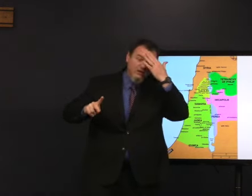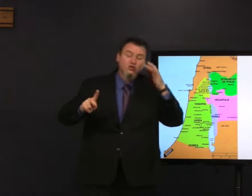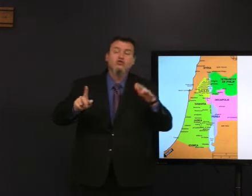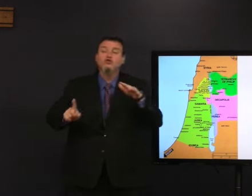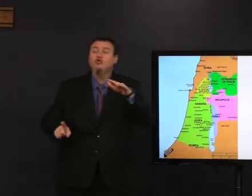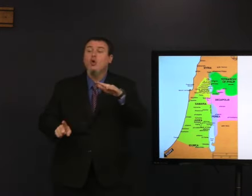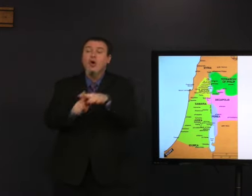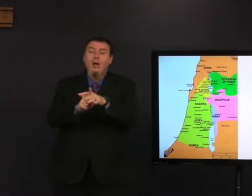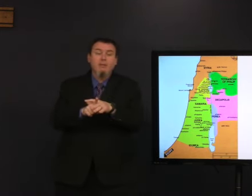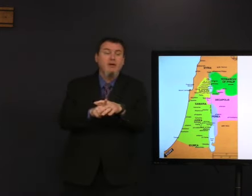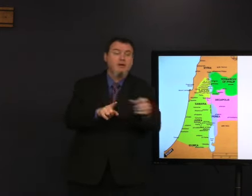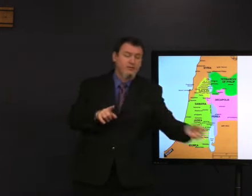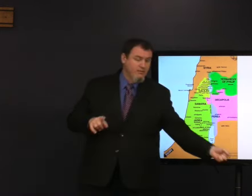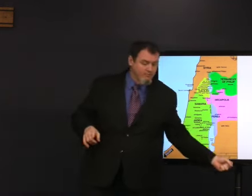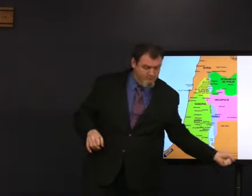The Pharisees showed up.